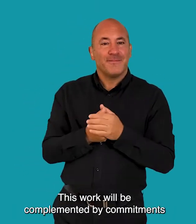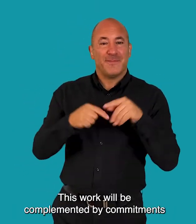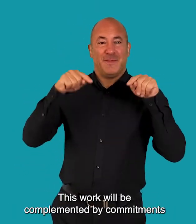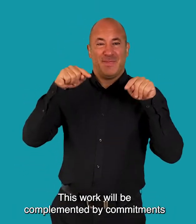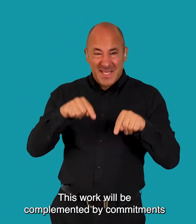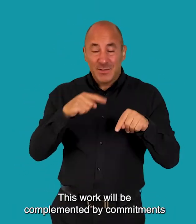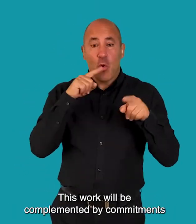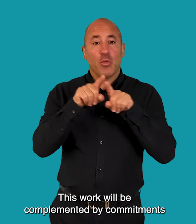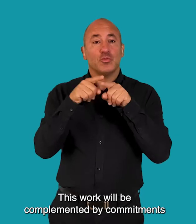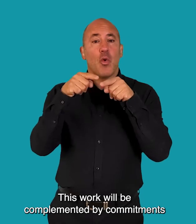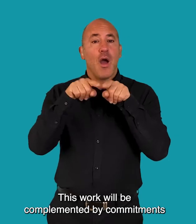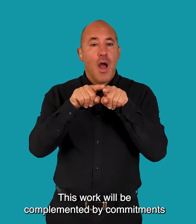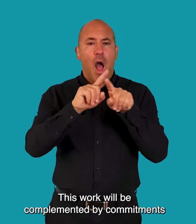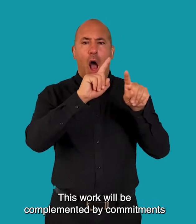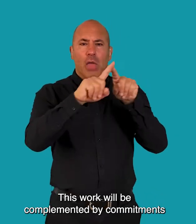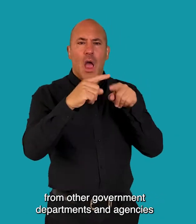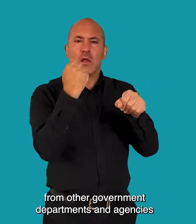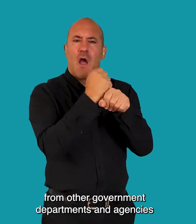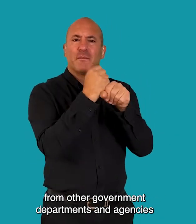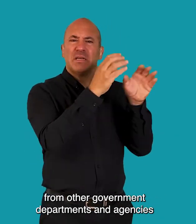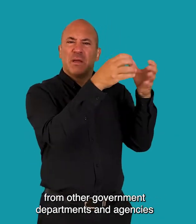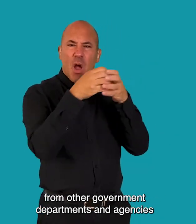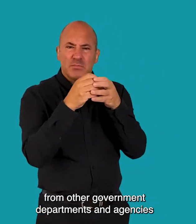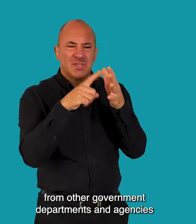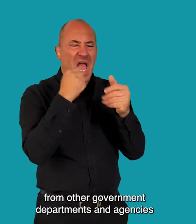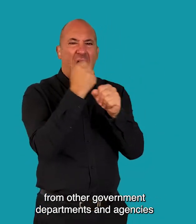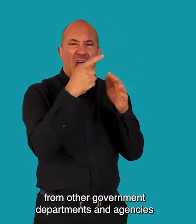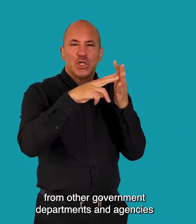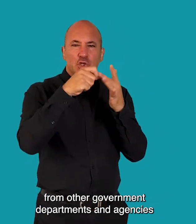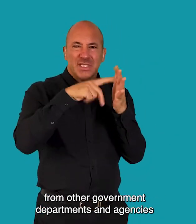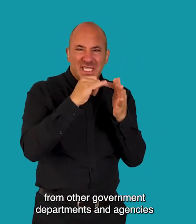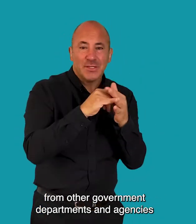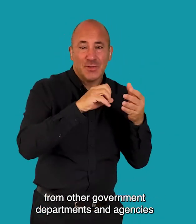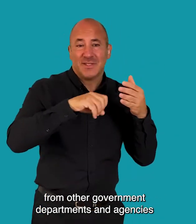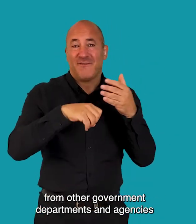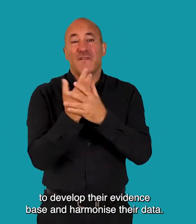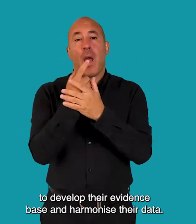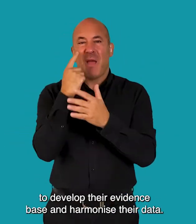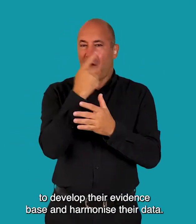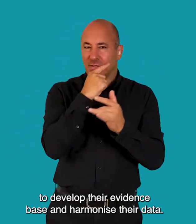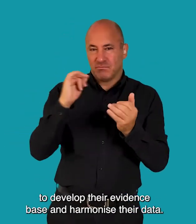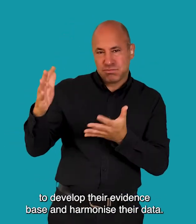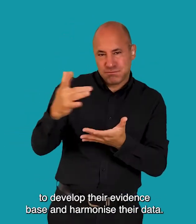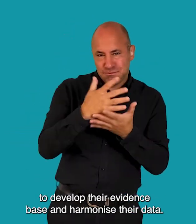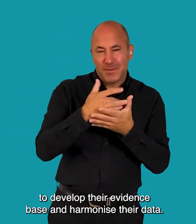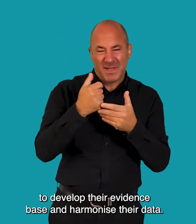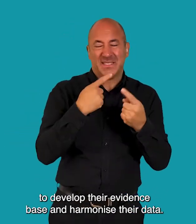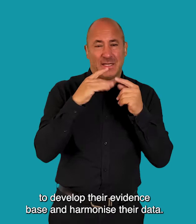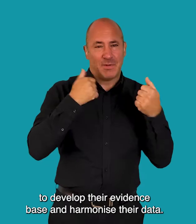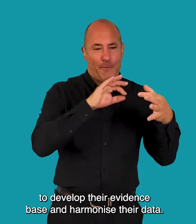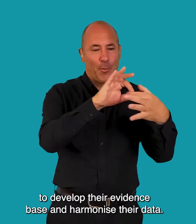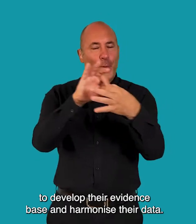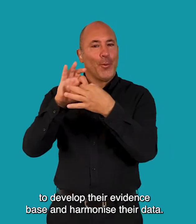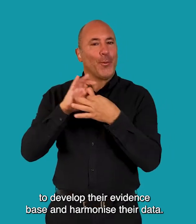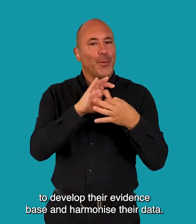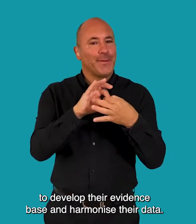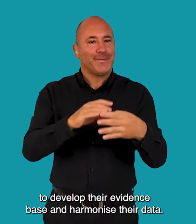will be complemented by commitments from other government departments and agencies to develop their evidence base and harmonise their